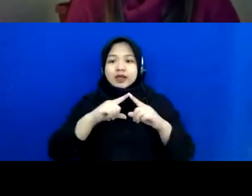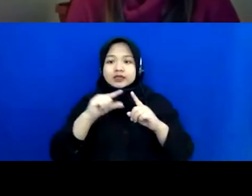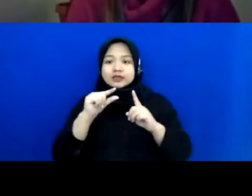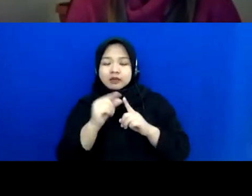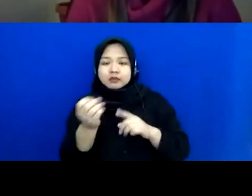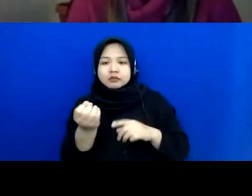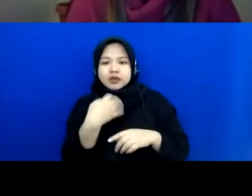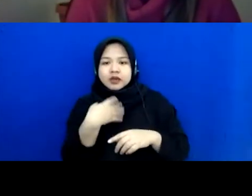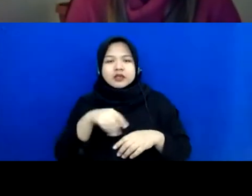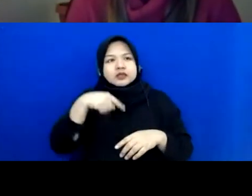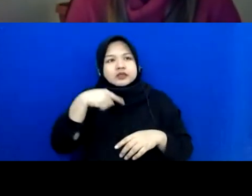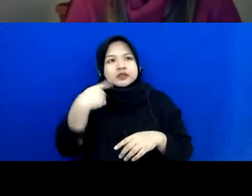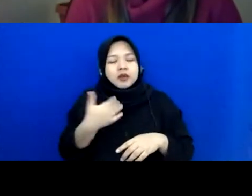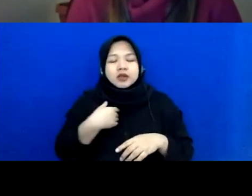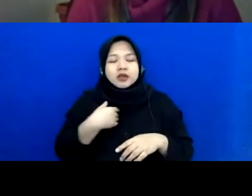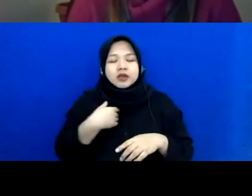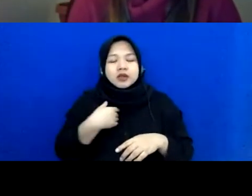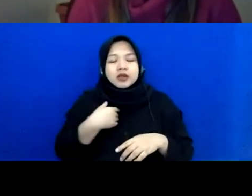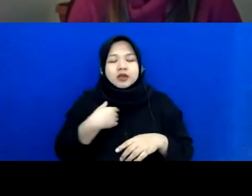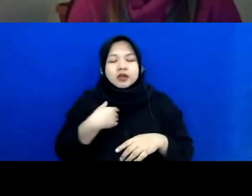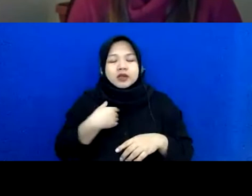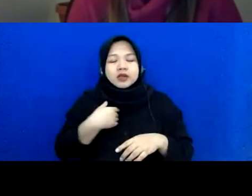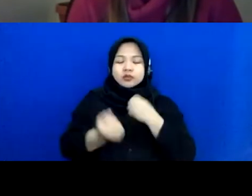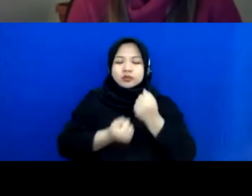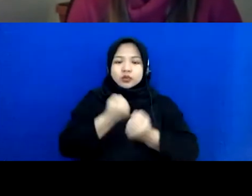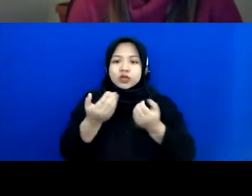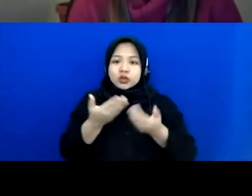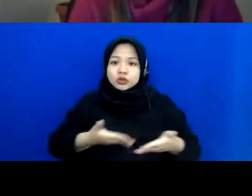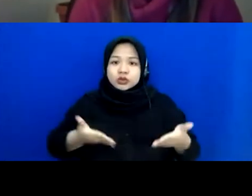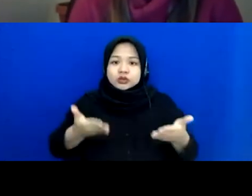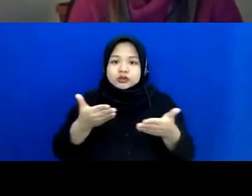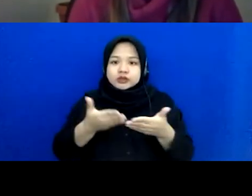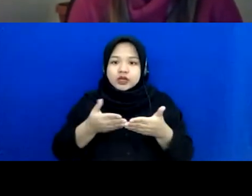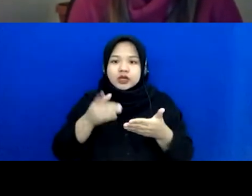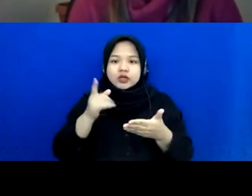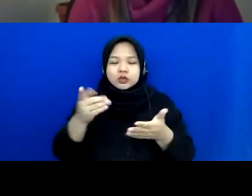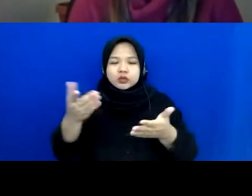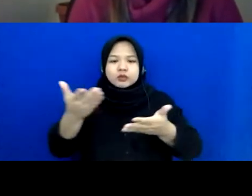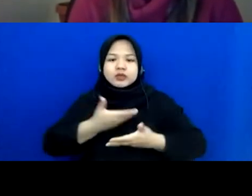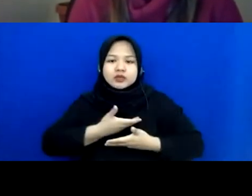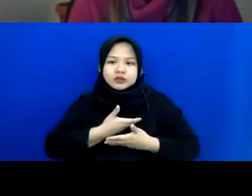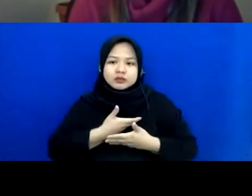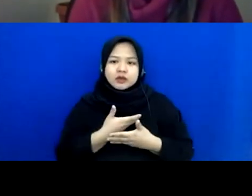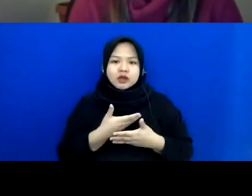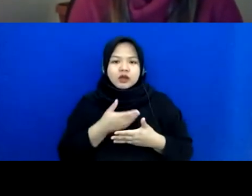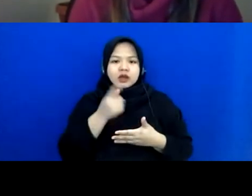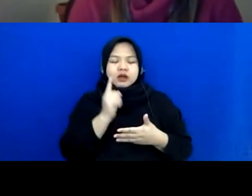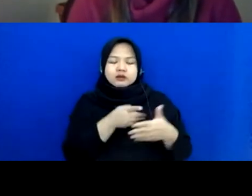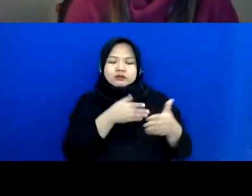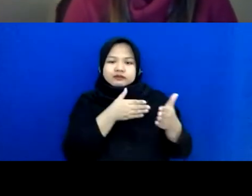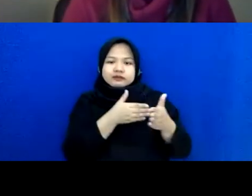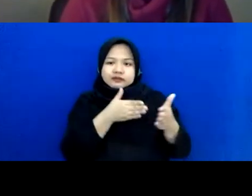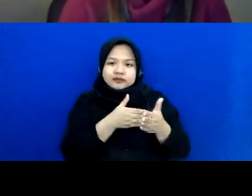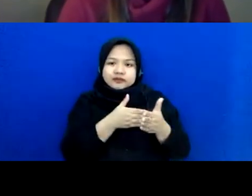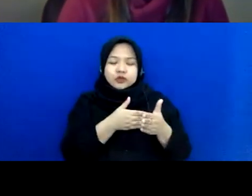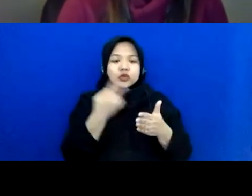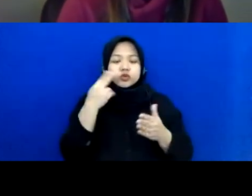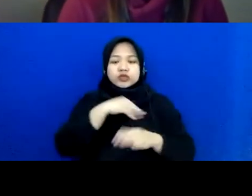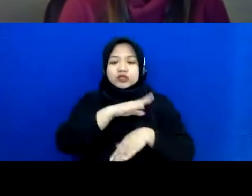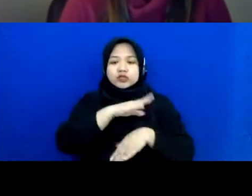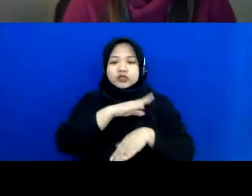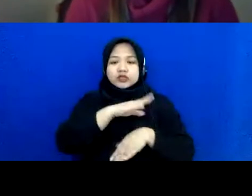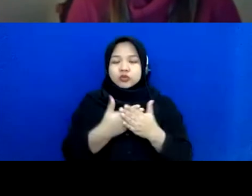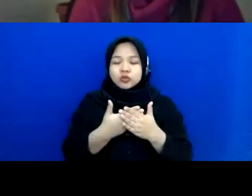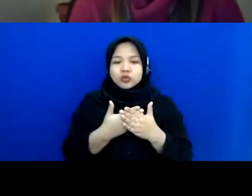million social enterprises are tackling social and environmental problems across Southeast Asia today. And in